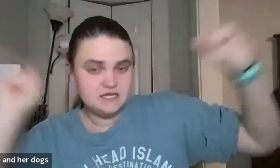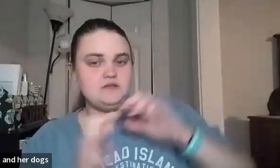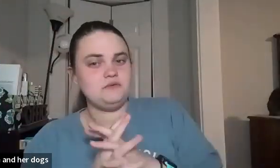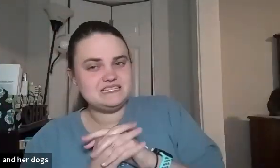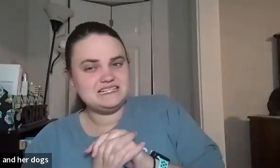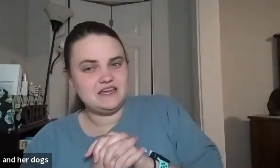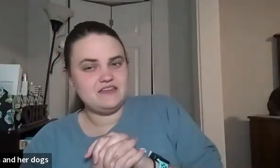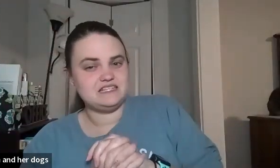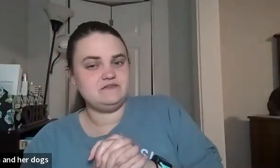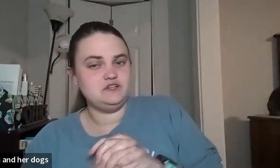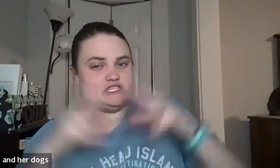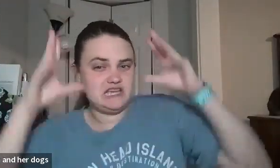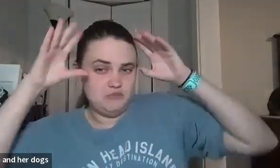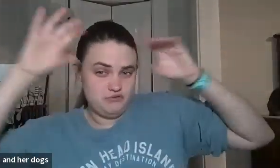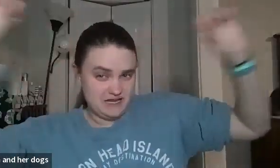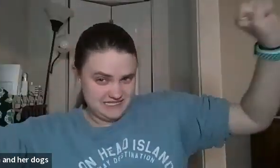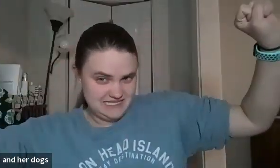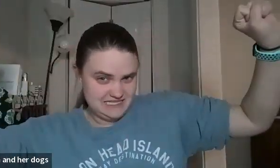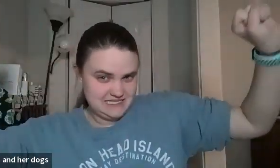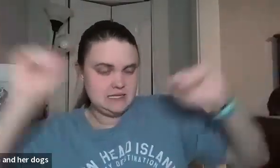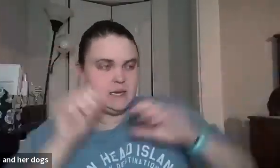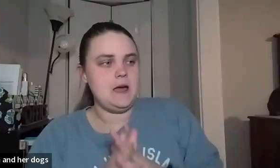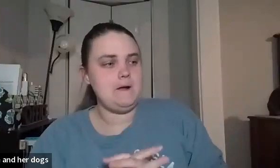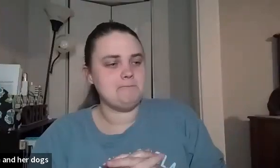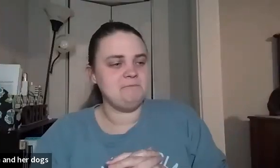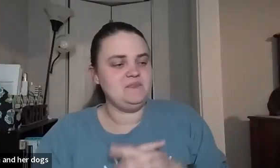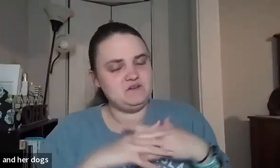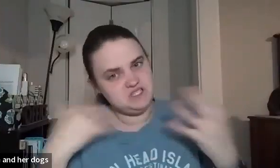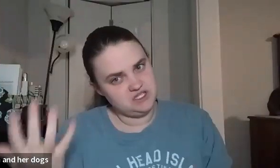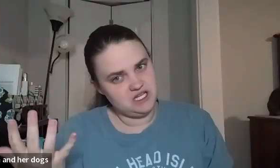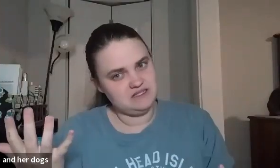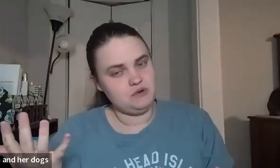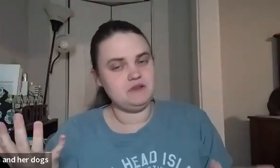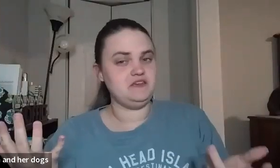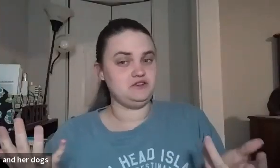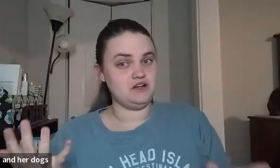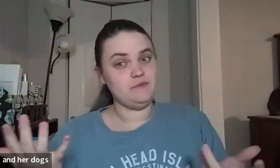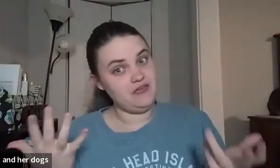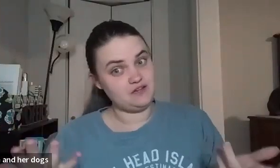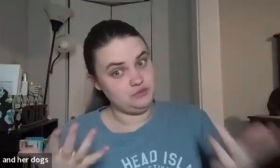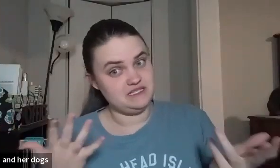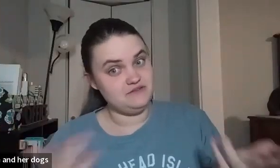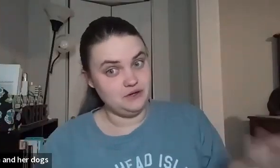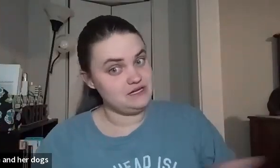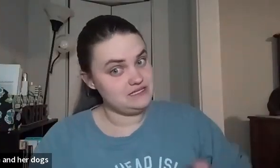The reason I say that is because if you just say president, there is a good chance they'll probably think you're talking about the actual president of the United